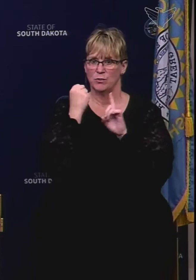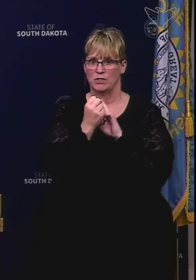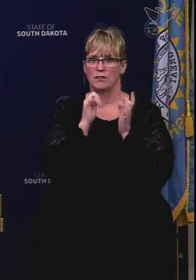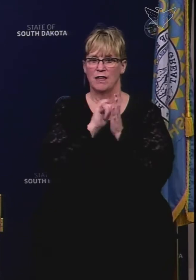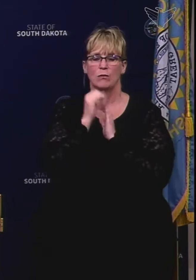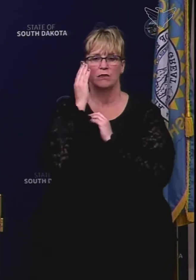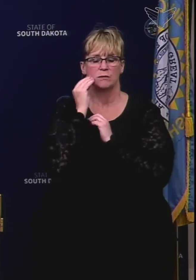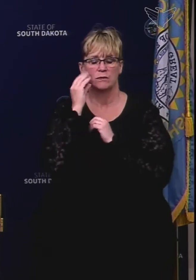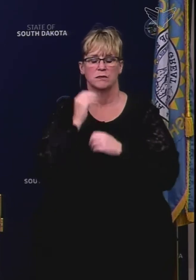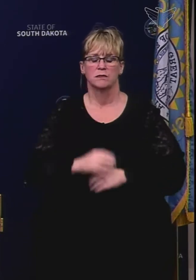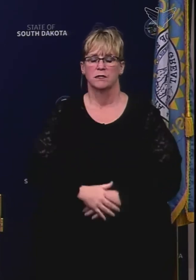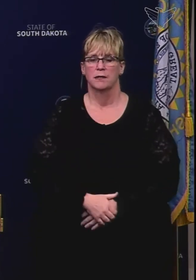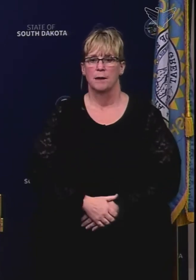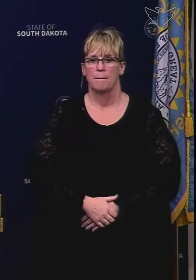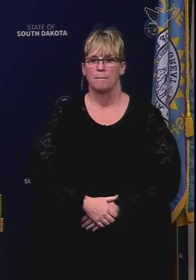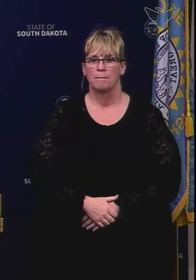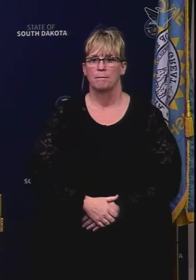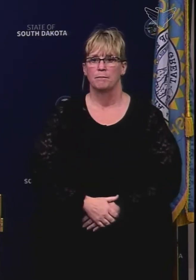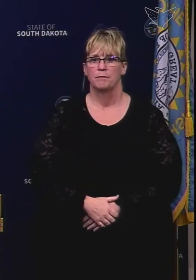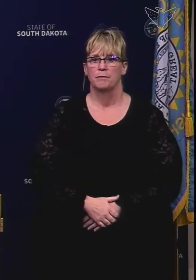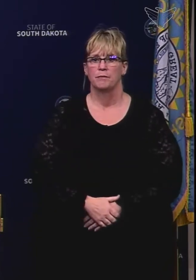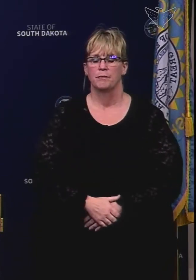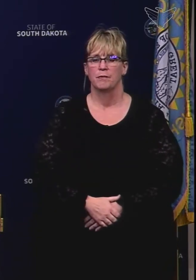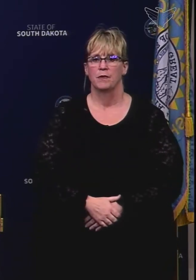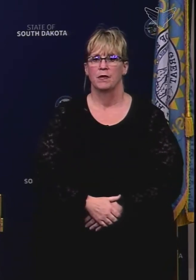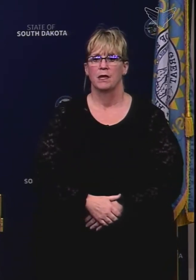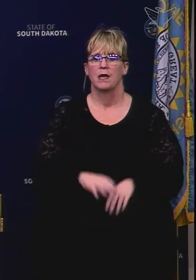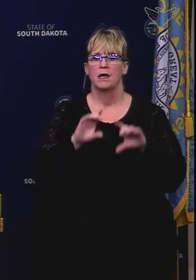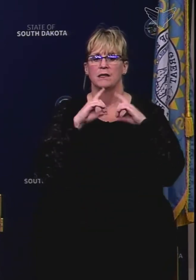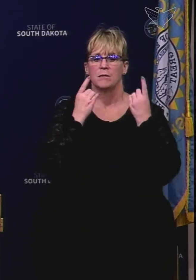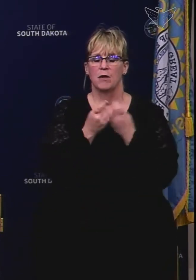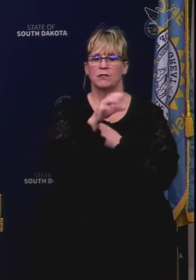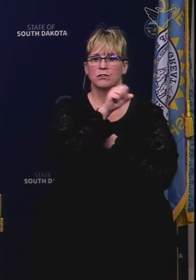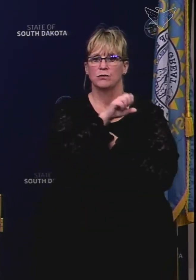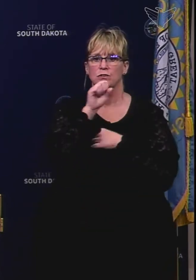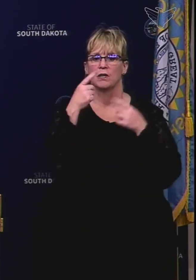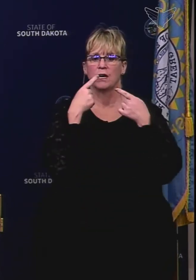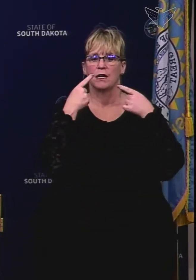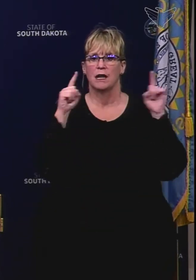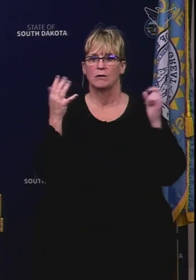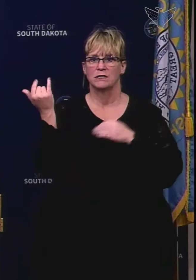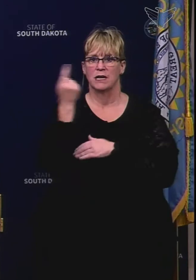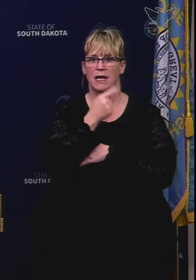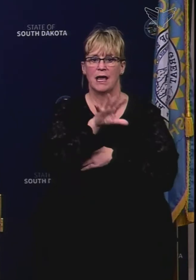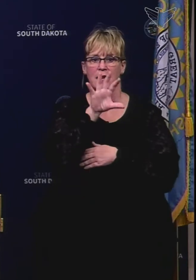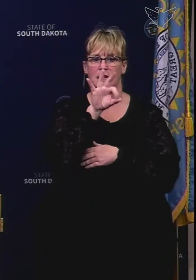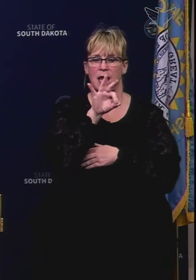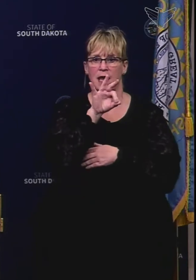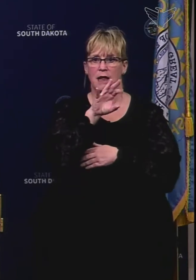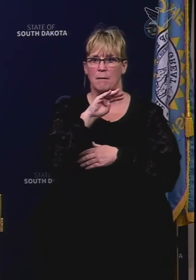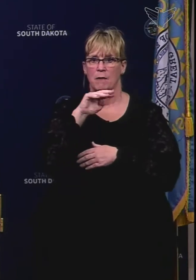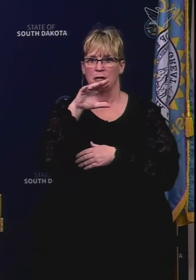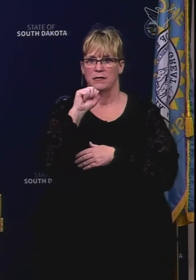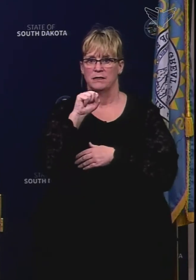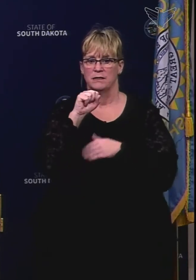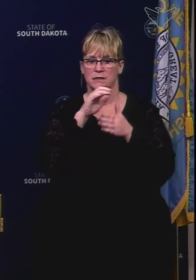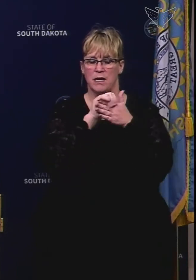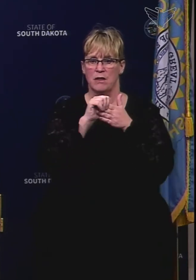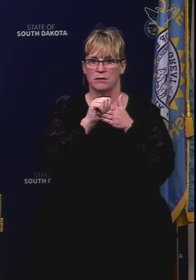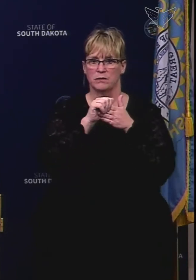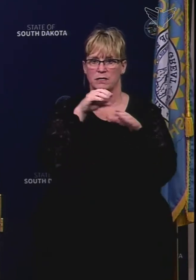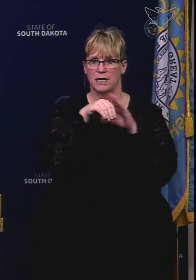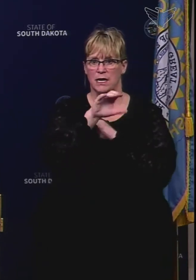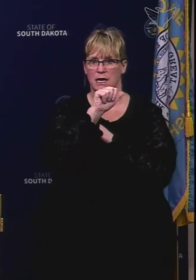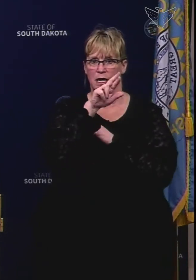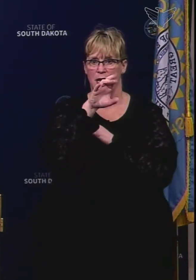that we're currently in. The Department of Social Services announced today that there's $9 million in CARES Act funding for the state of